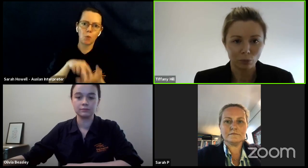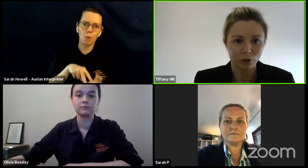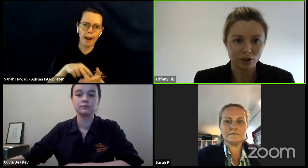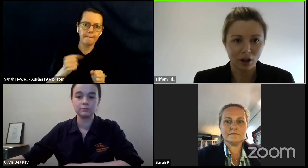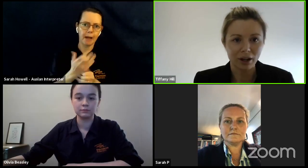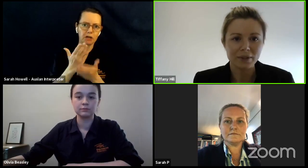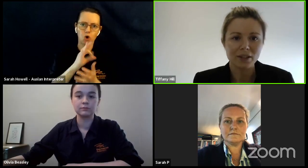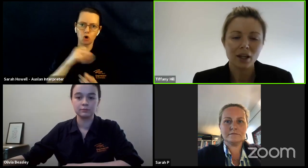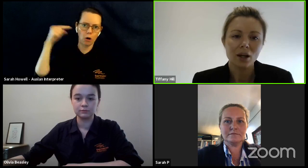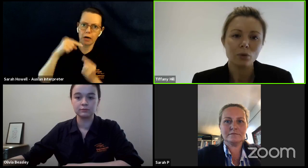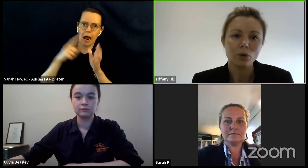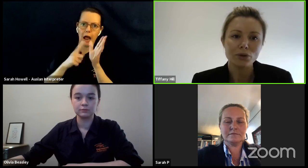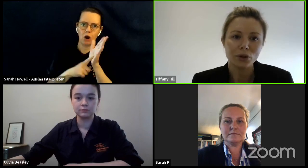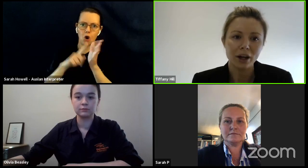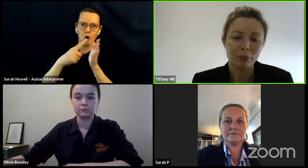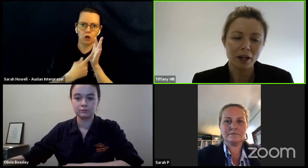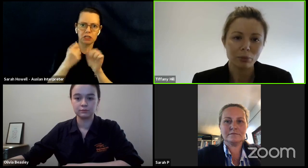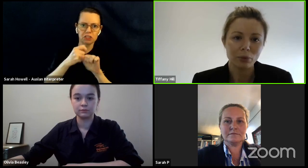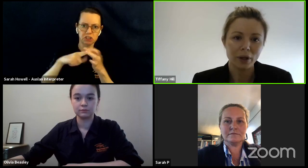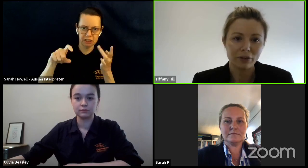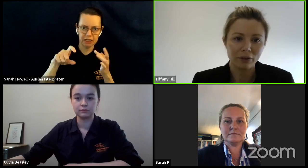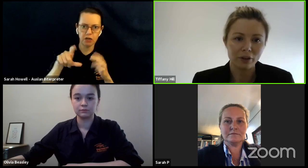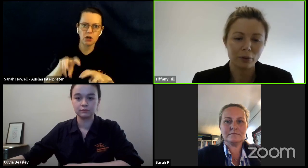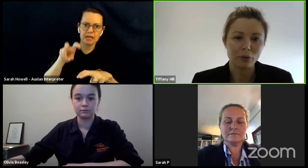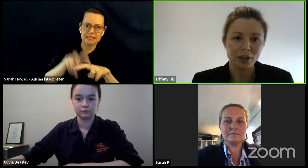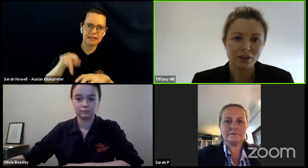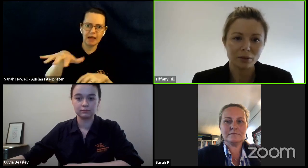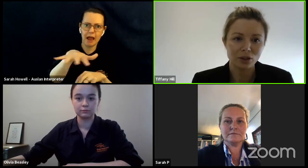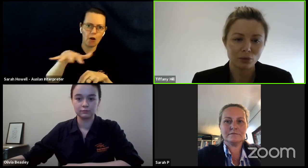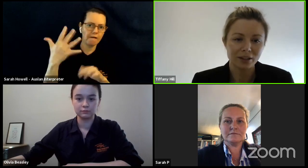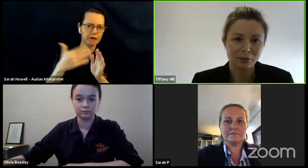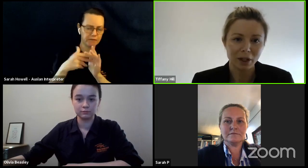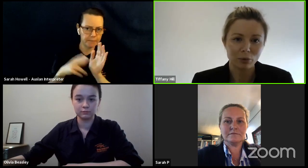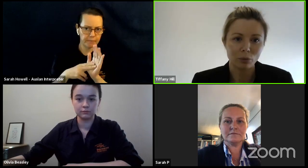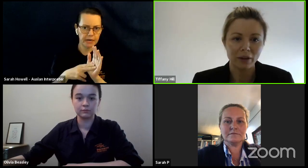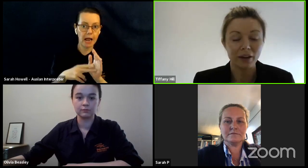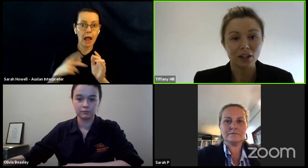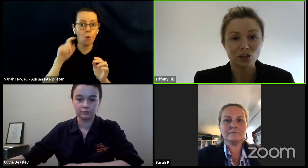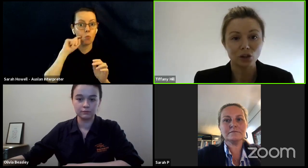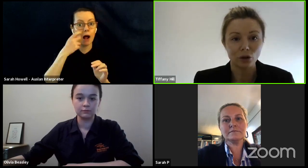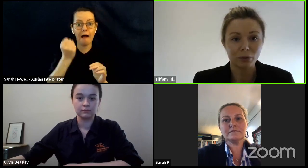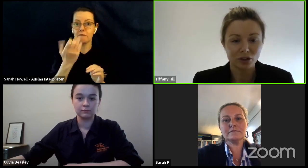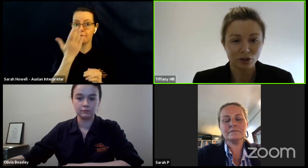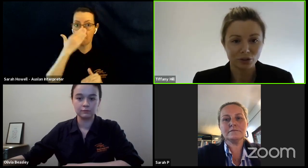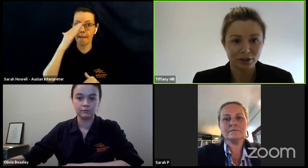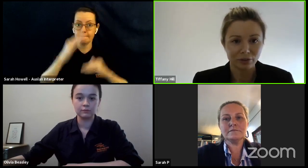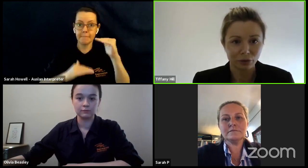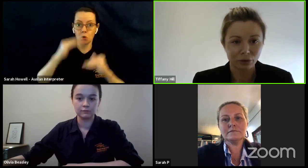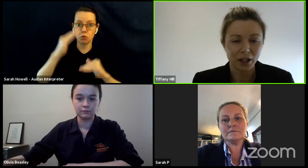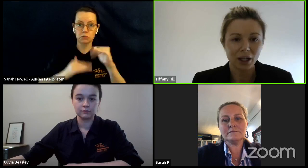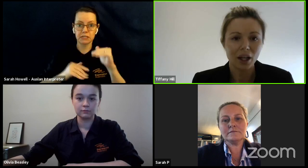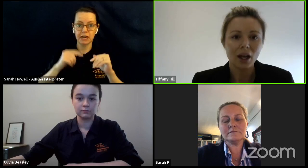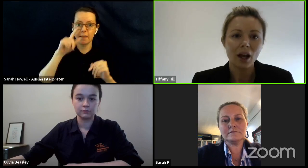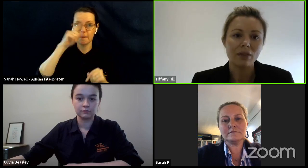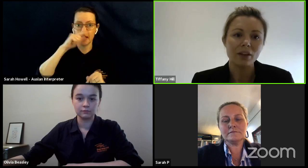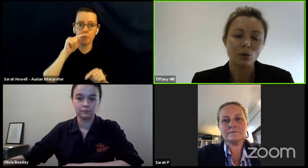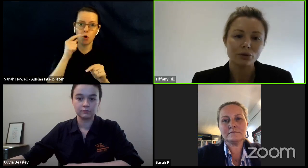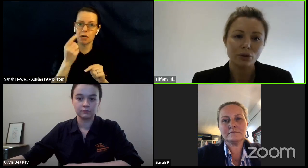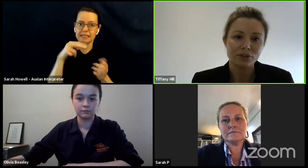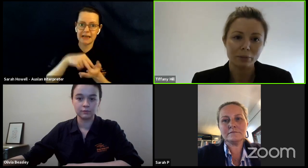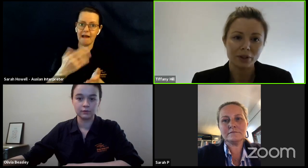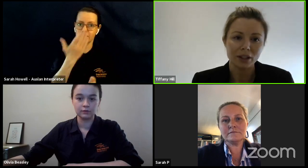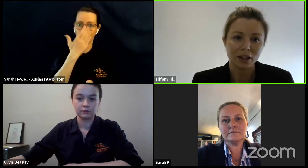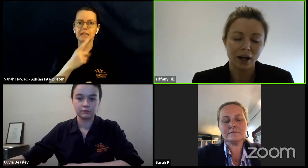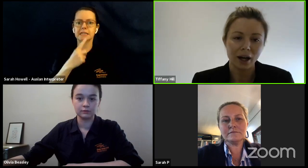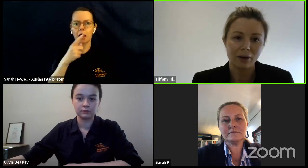go at what times. We'll also have people at the front of the building to be directing people where they need to go, which is onto level 3, and then